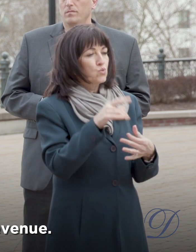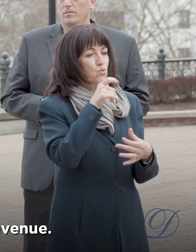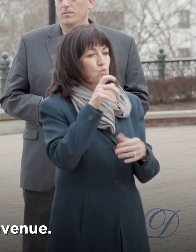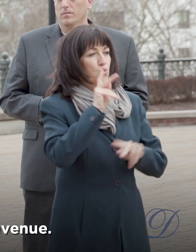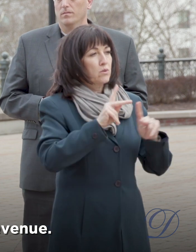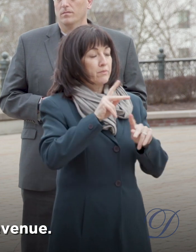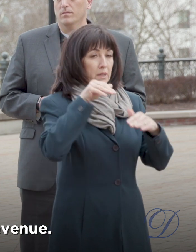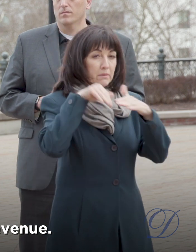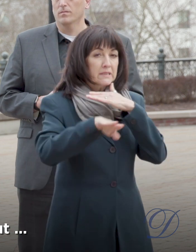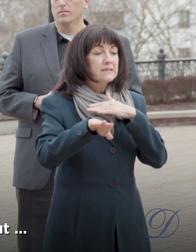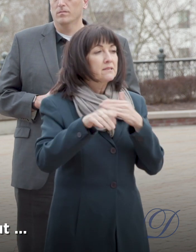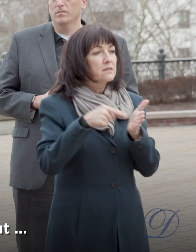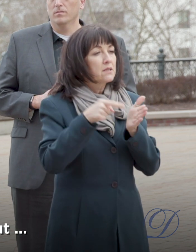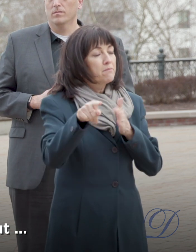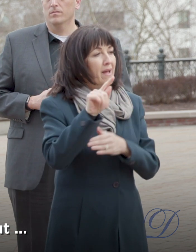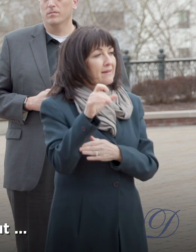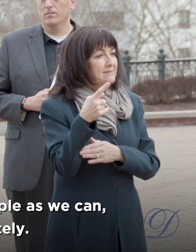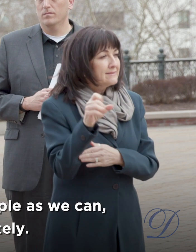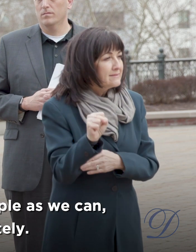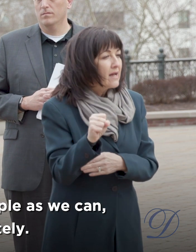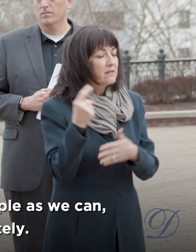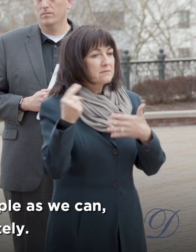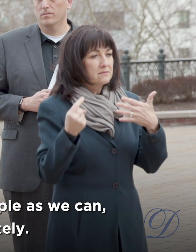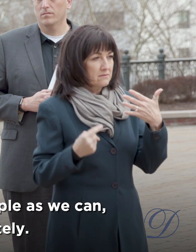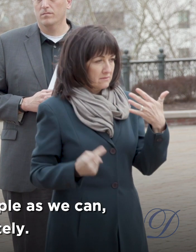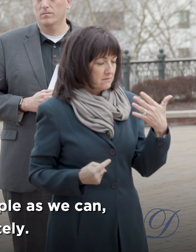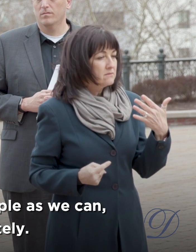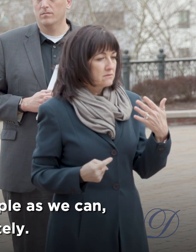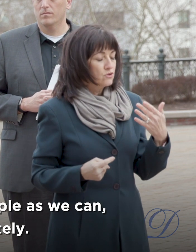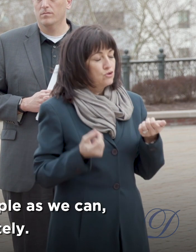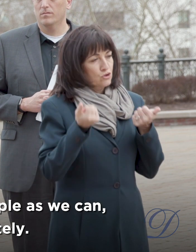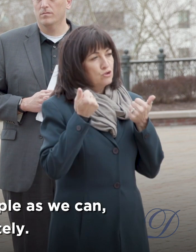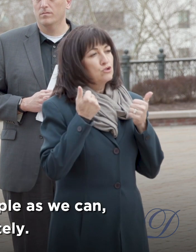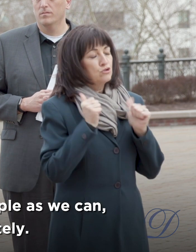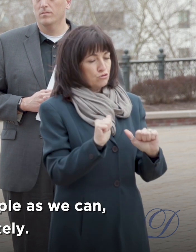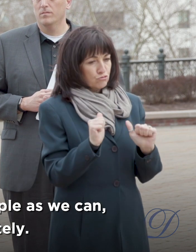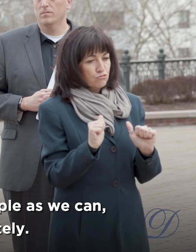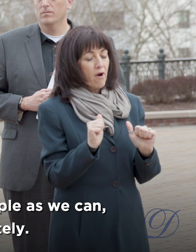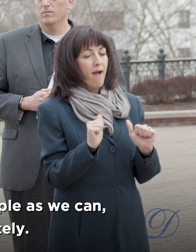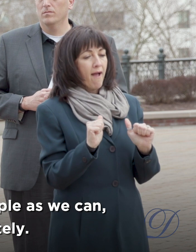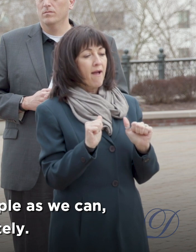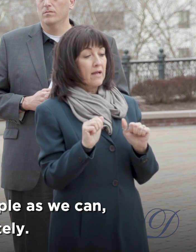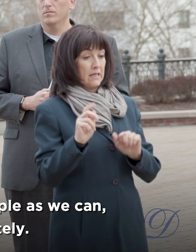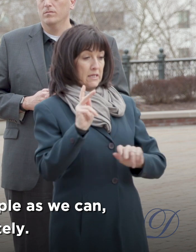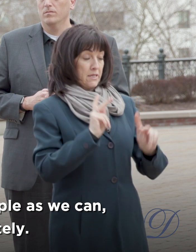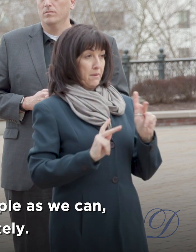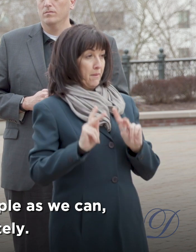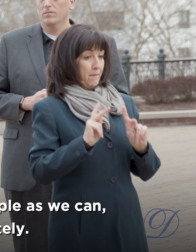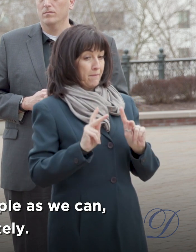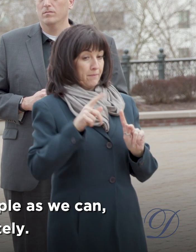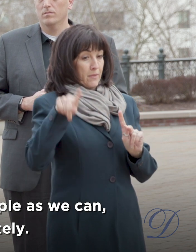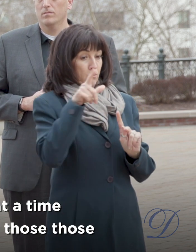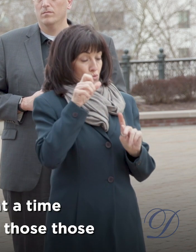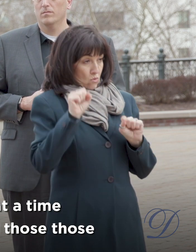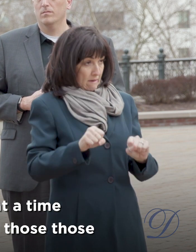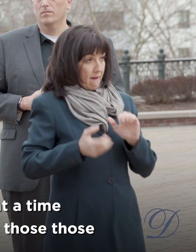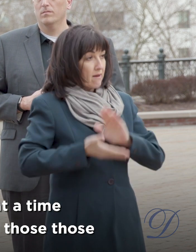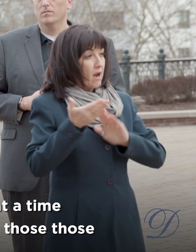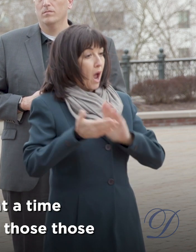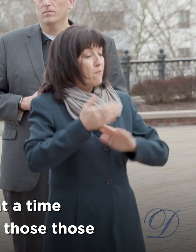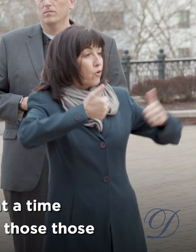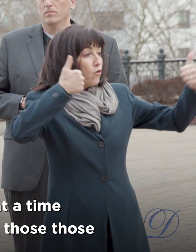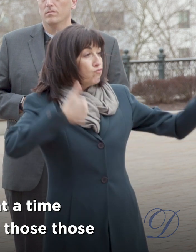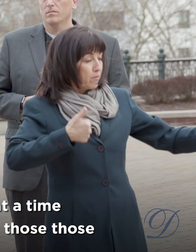the taxes and revenue. We're not talking about we're trying to get as many people as can that can operate remotely,